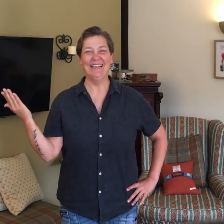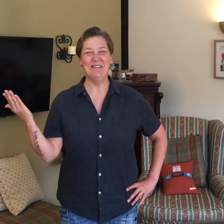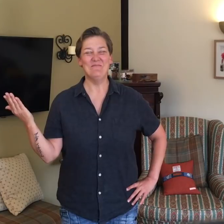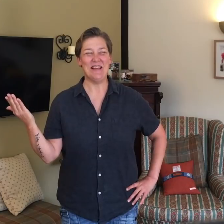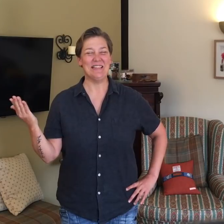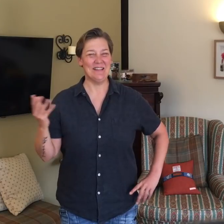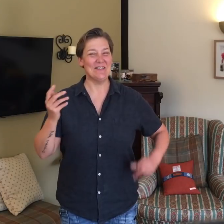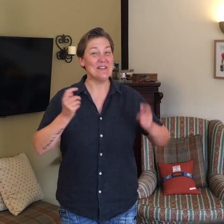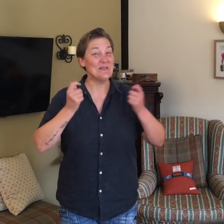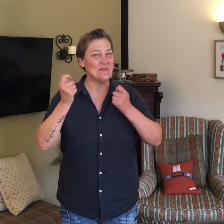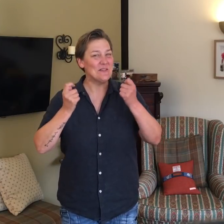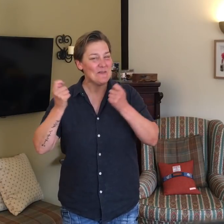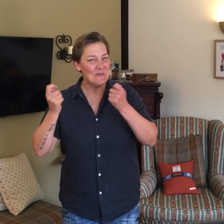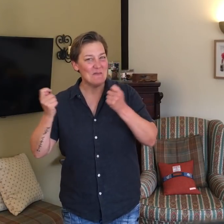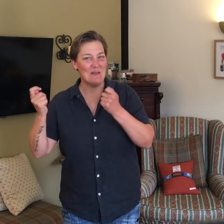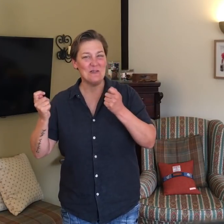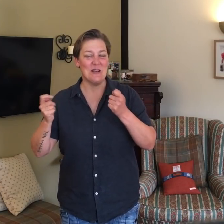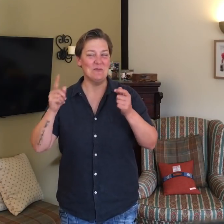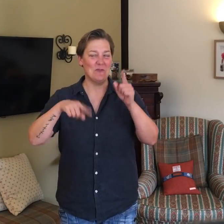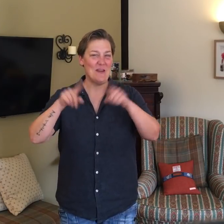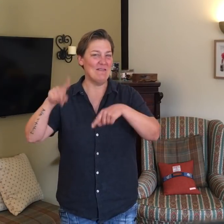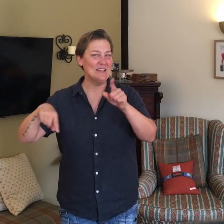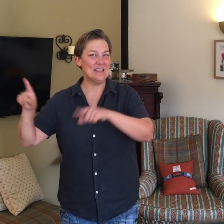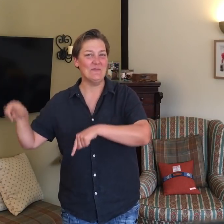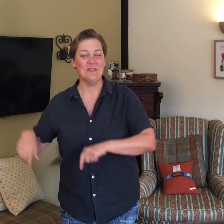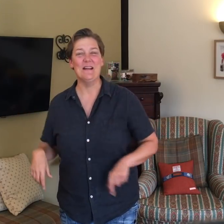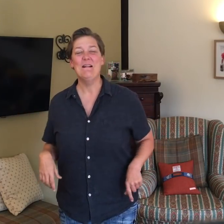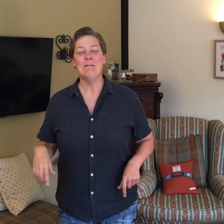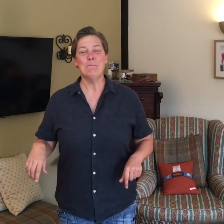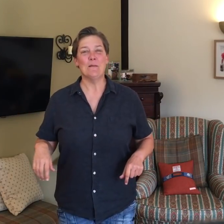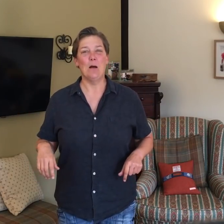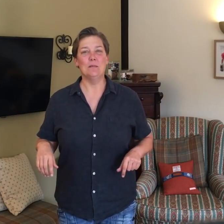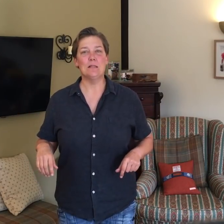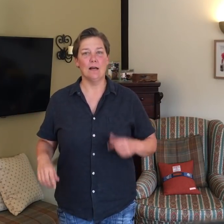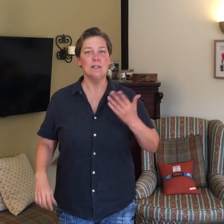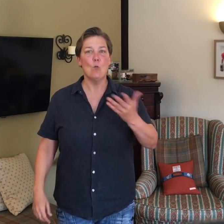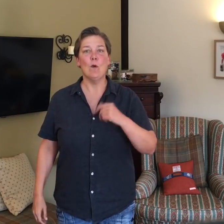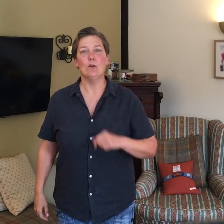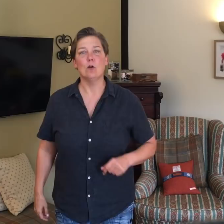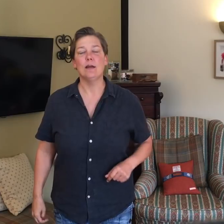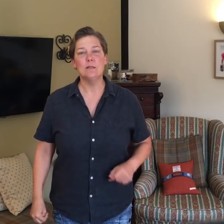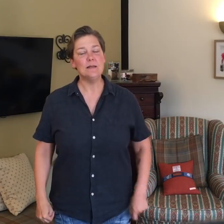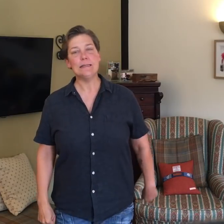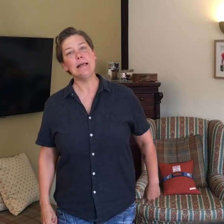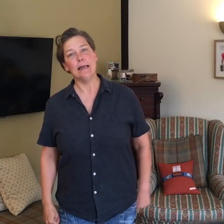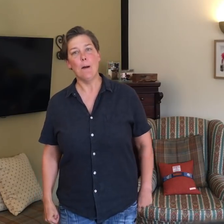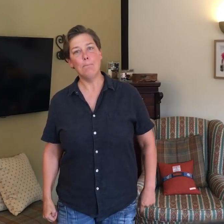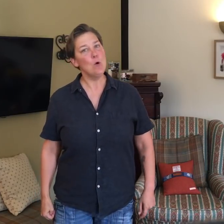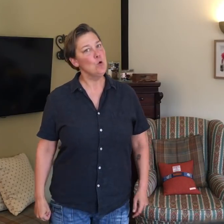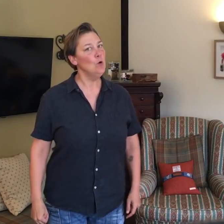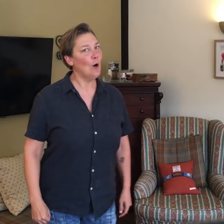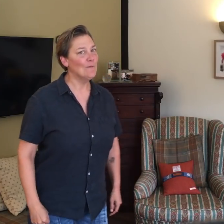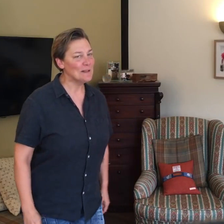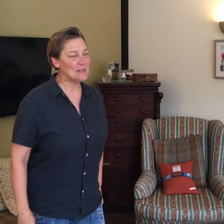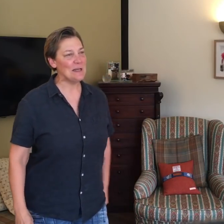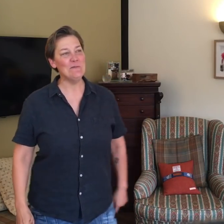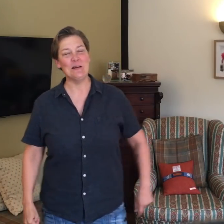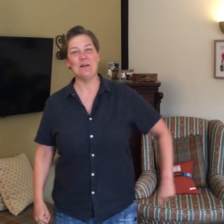In BSL, there's lots of different mouth shapes for various different signs. We are not going to be singing poo, obviously. We are going